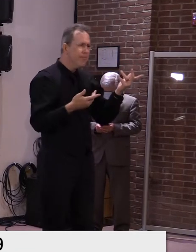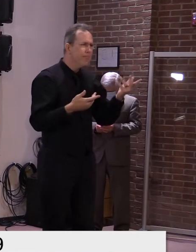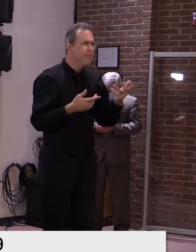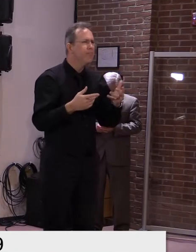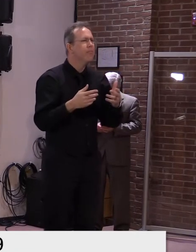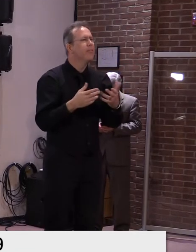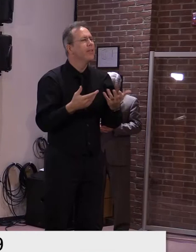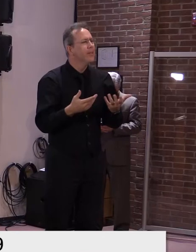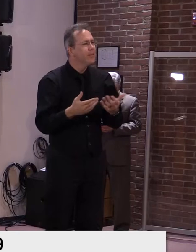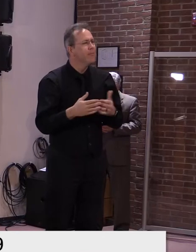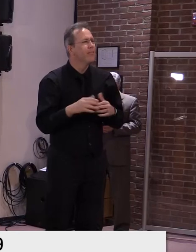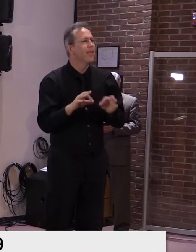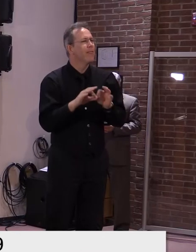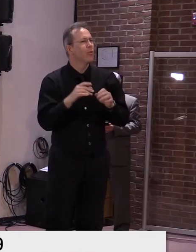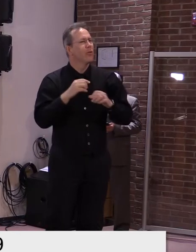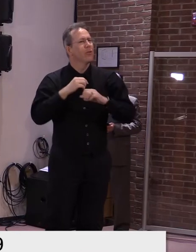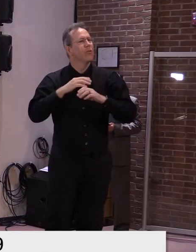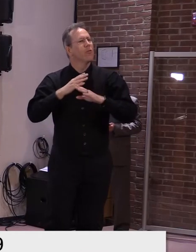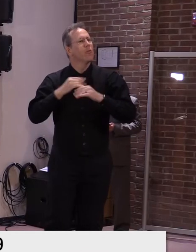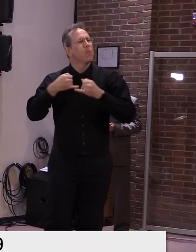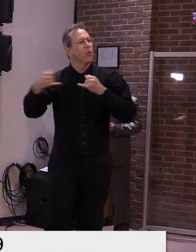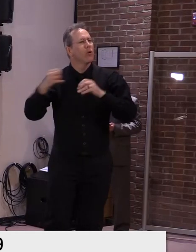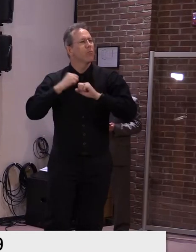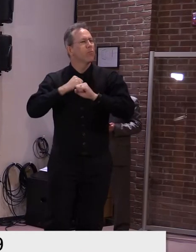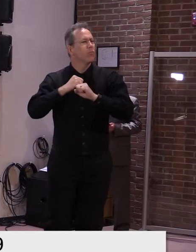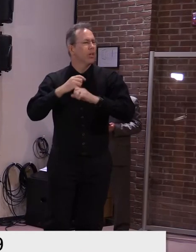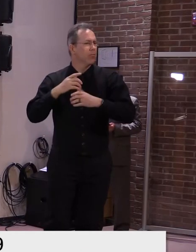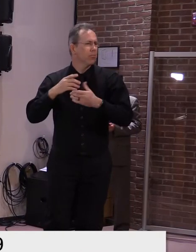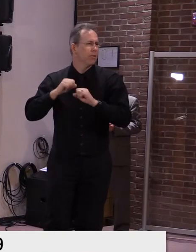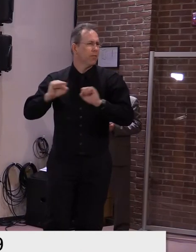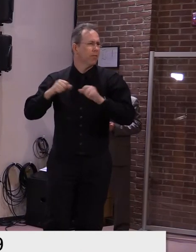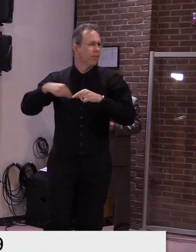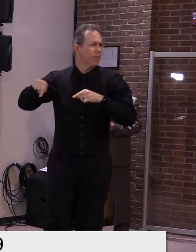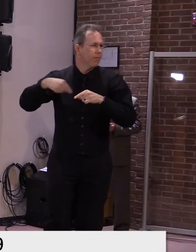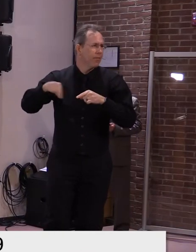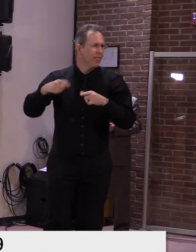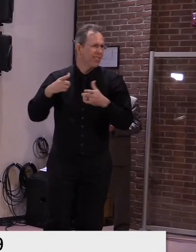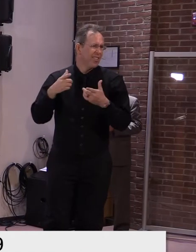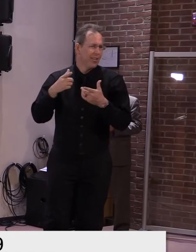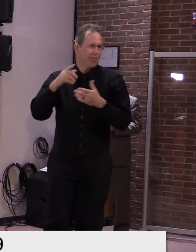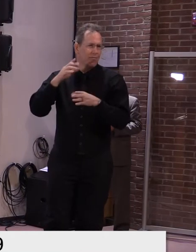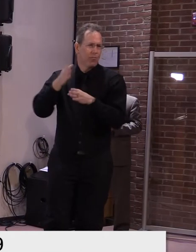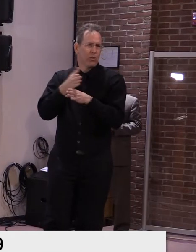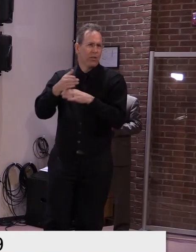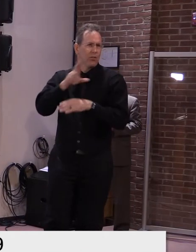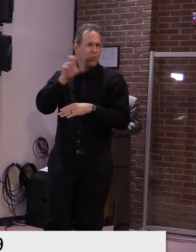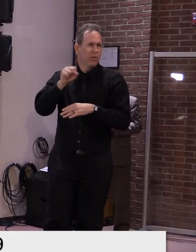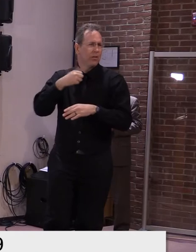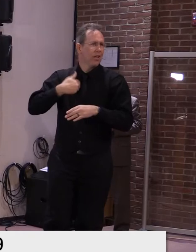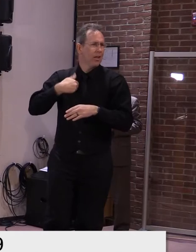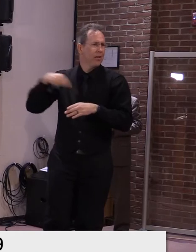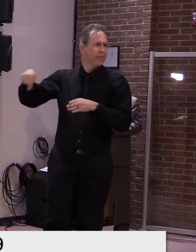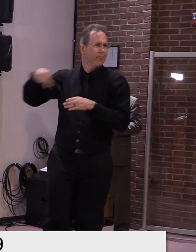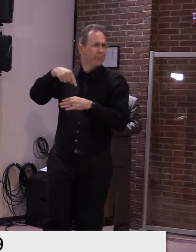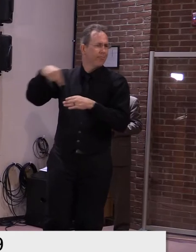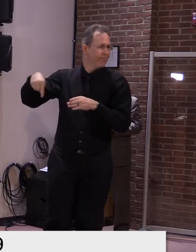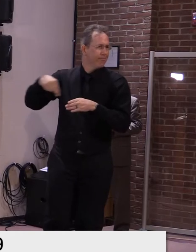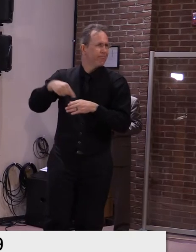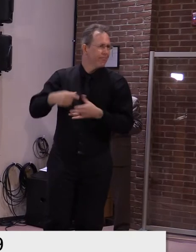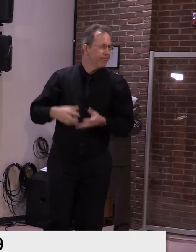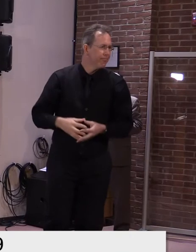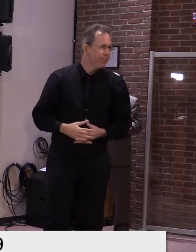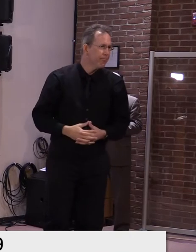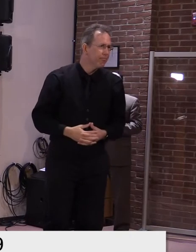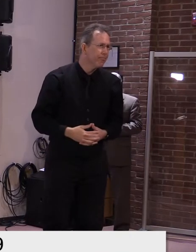protect that crossing or that area that could be crossed.